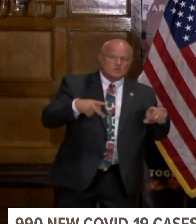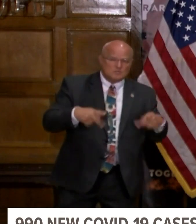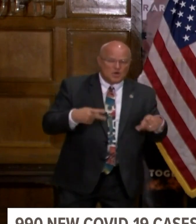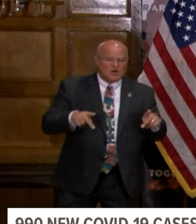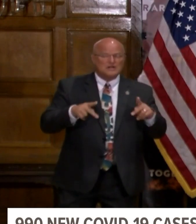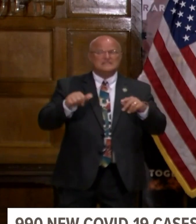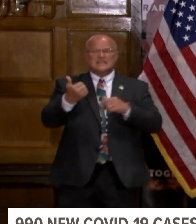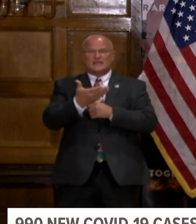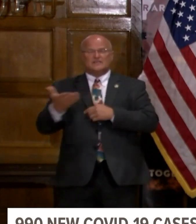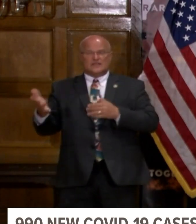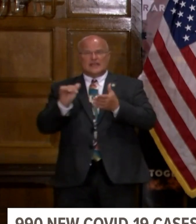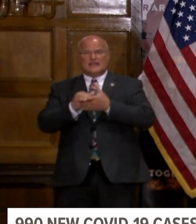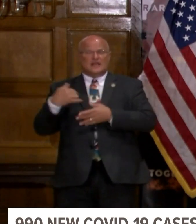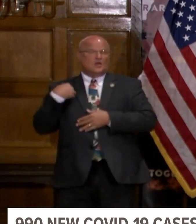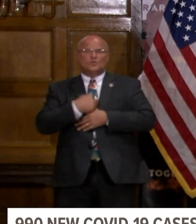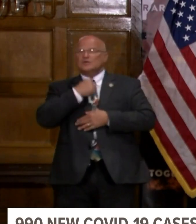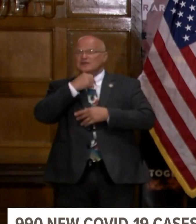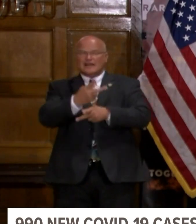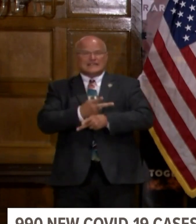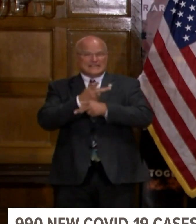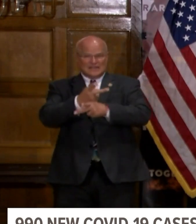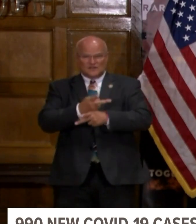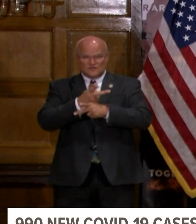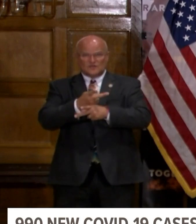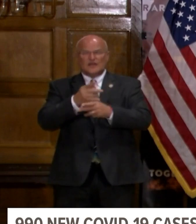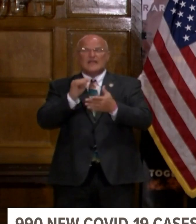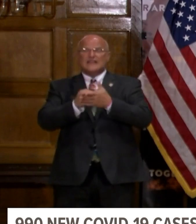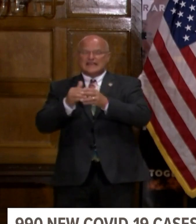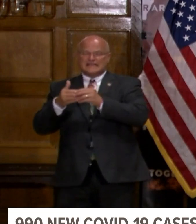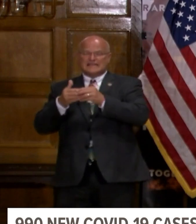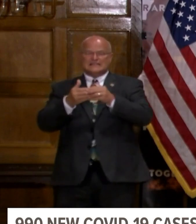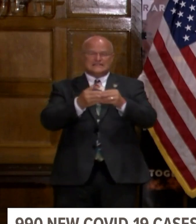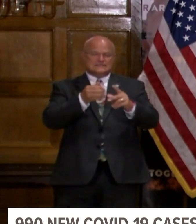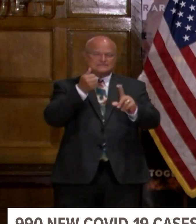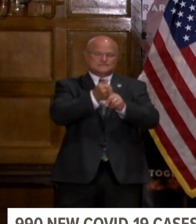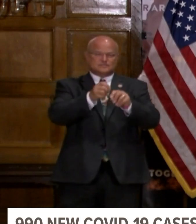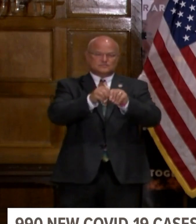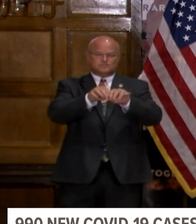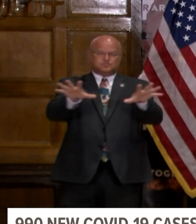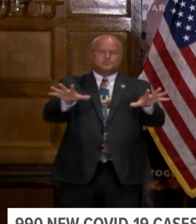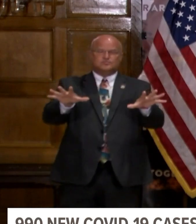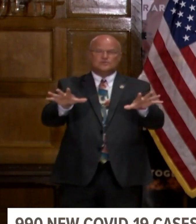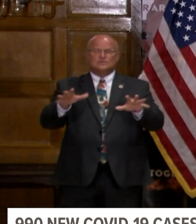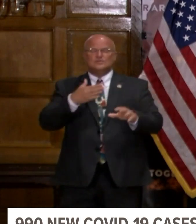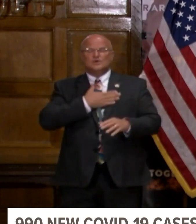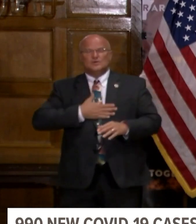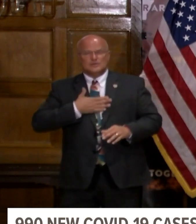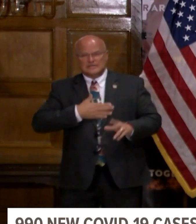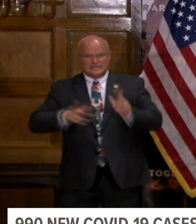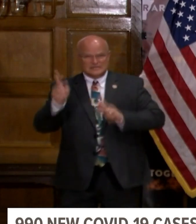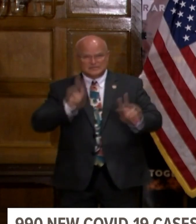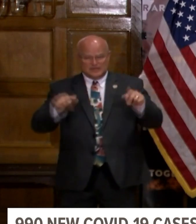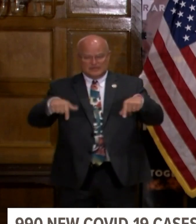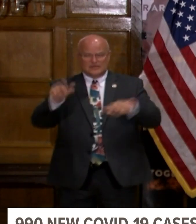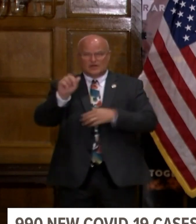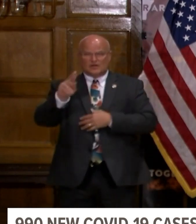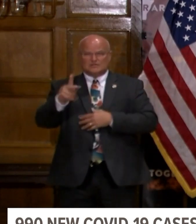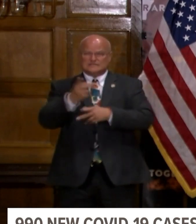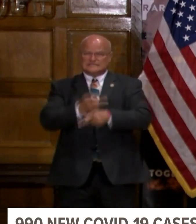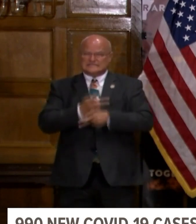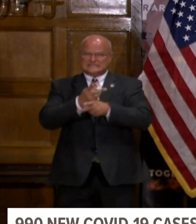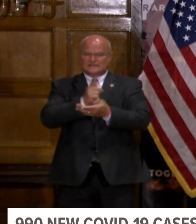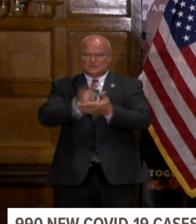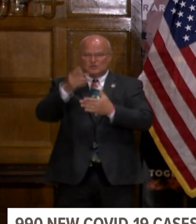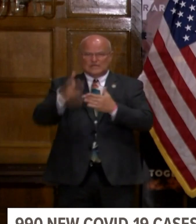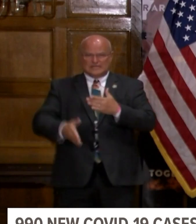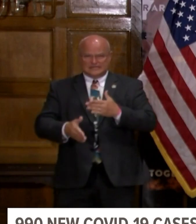is other things that we're not careful in that can lead to a spread of this. So I'm asking all Arkansans to be particularly careful this